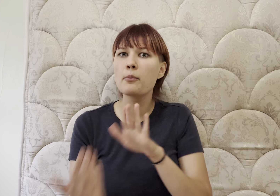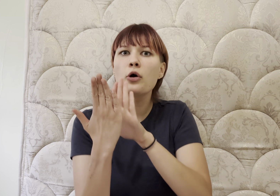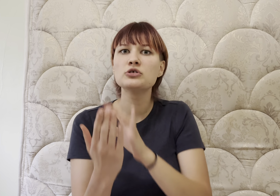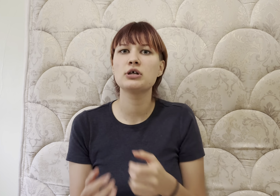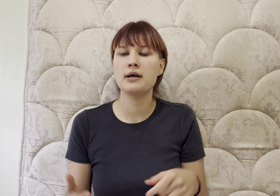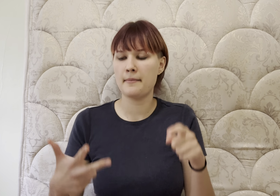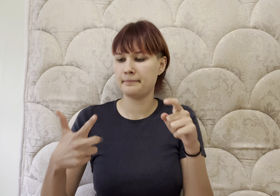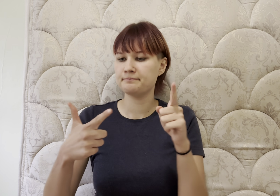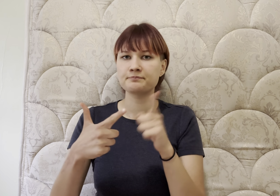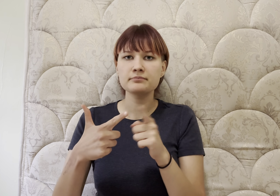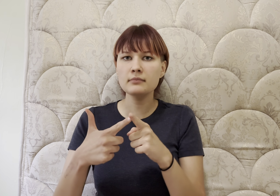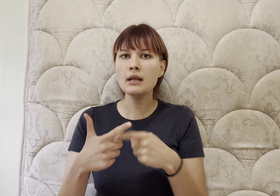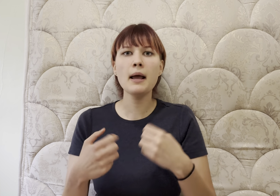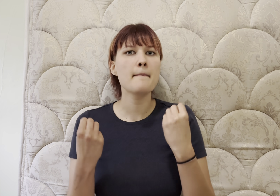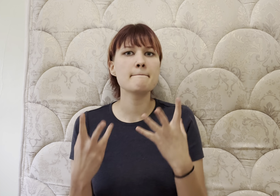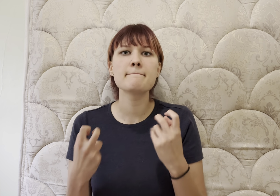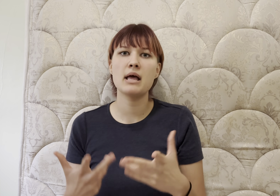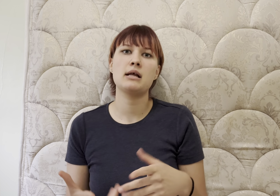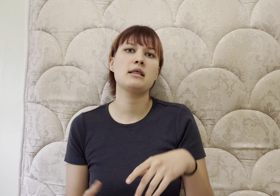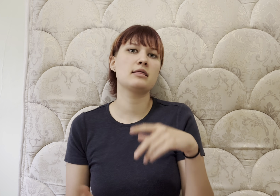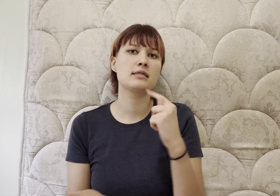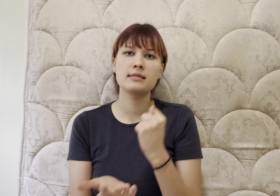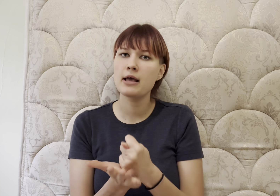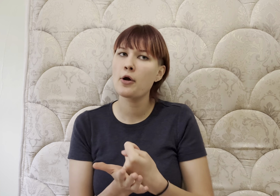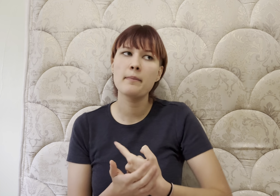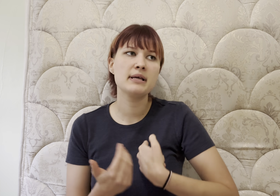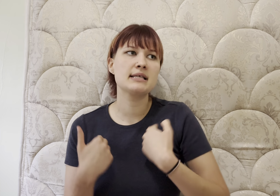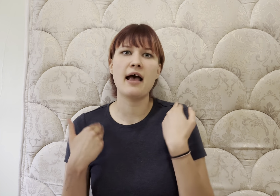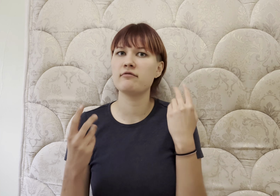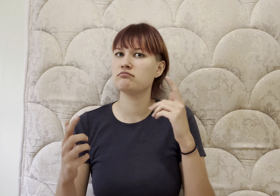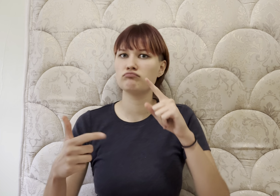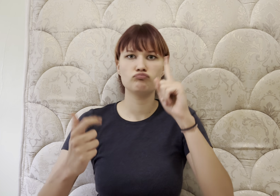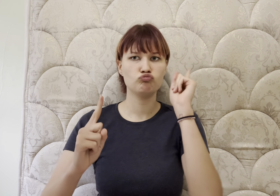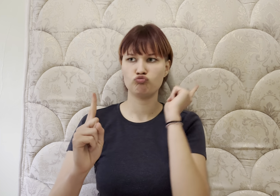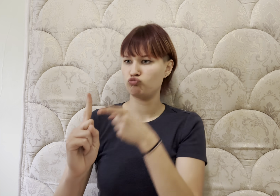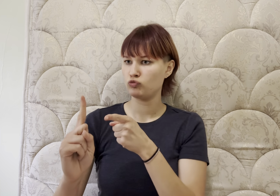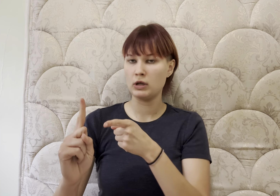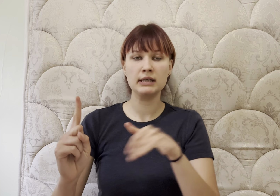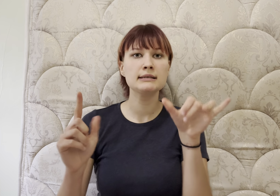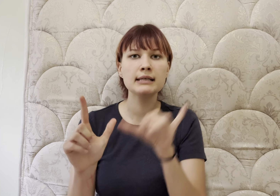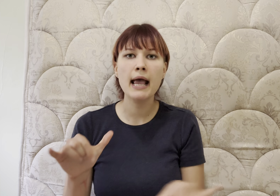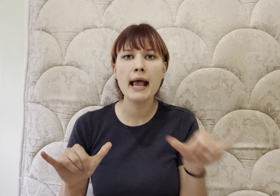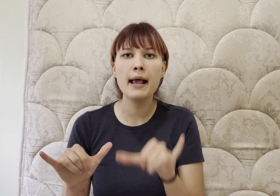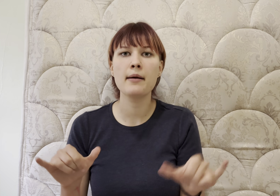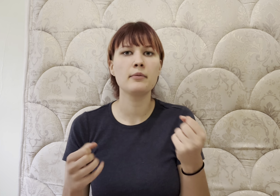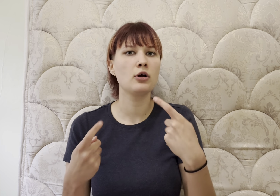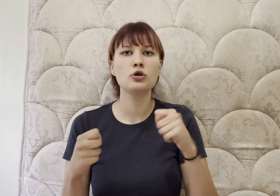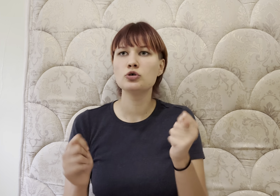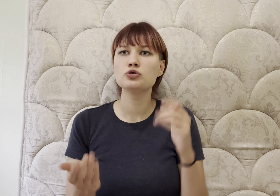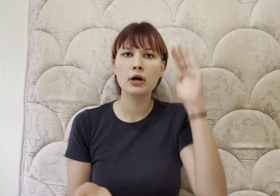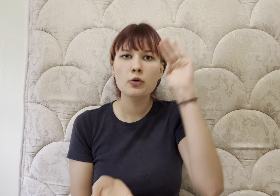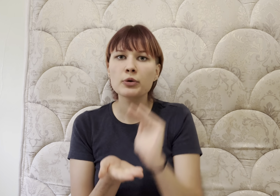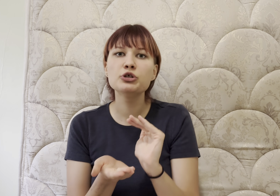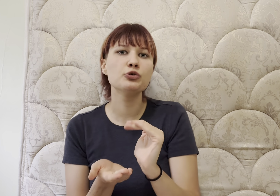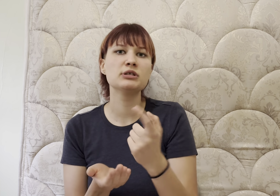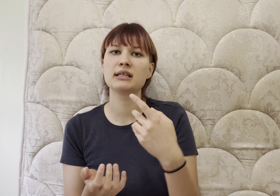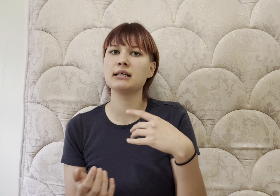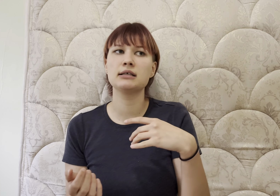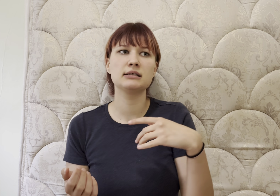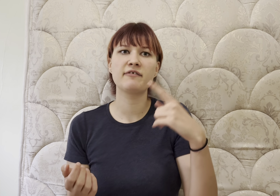They try to reduce the symptoms of mental illness and improve their clients' quality of life. Now, exactly how they